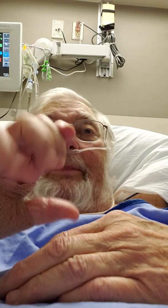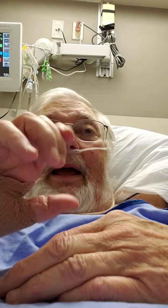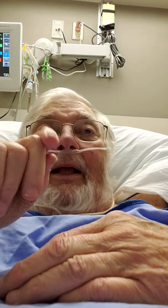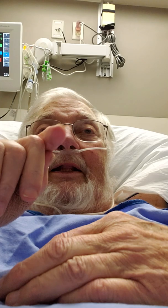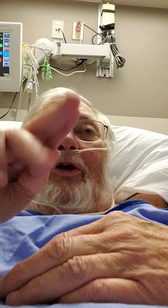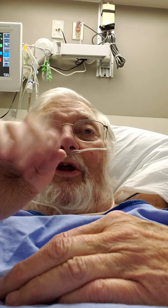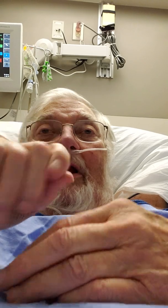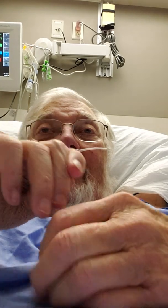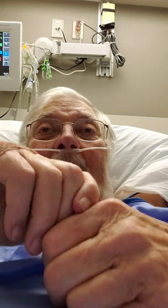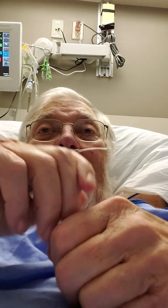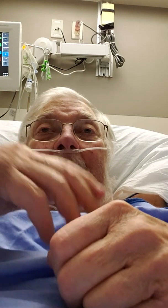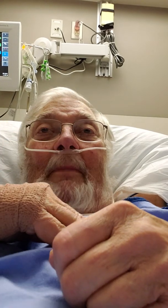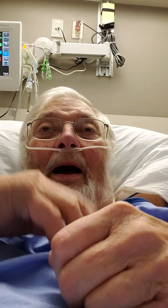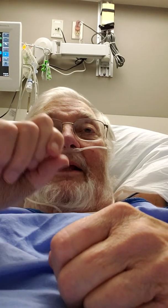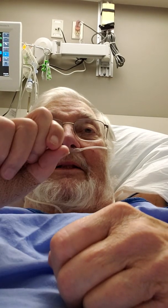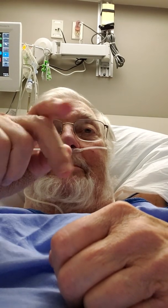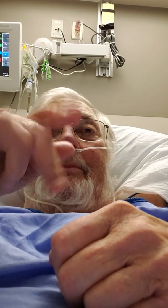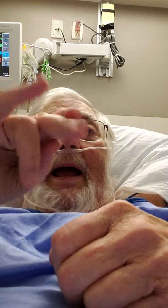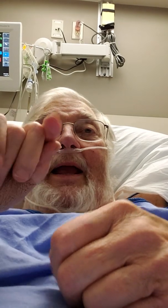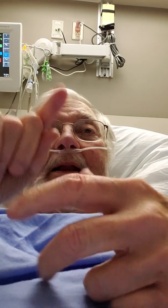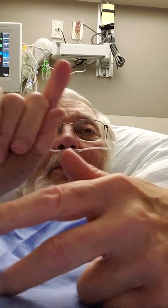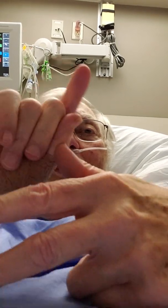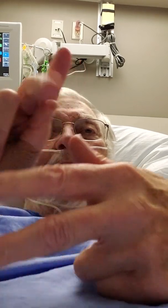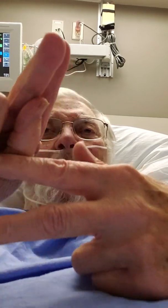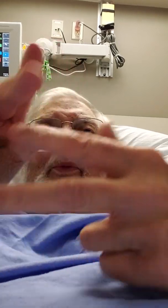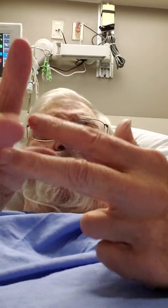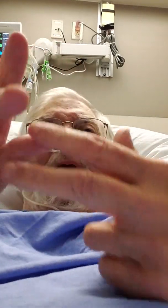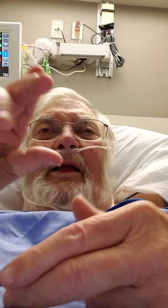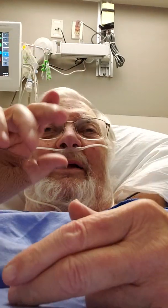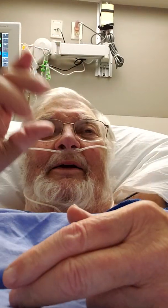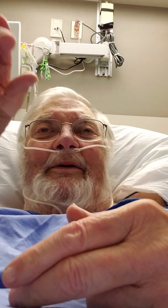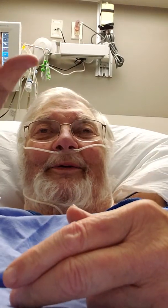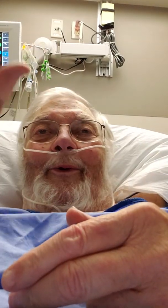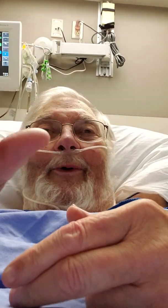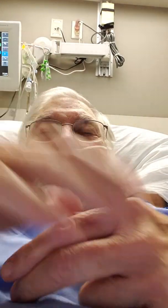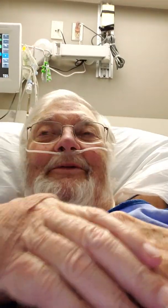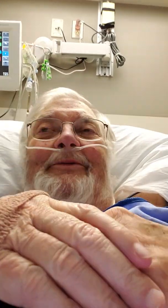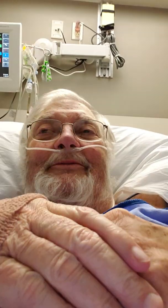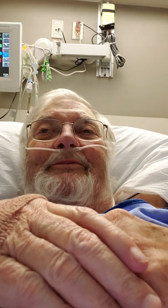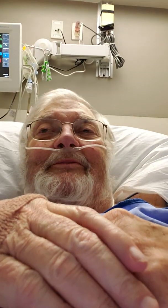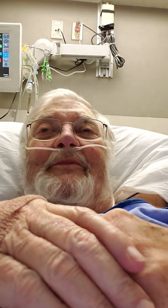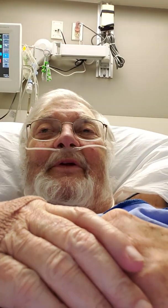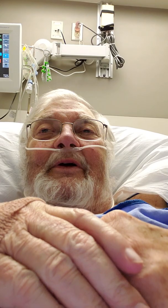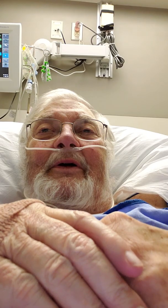bad. My spine, 1, 2, 3, cord.